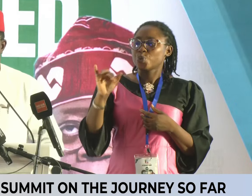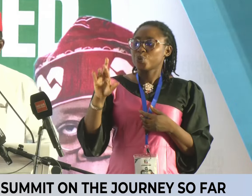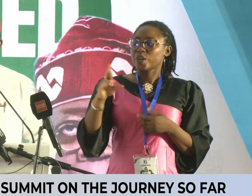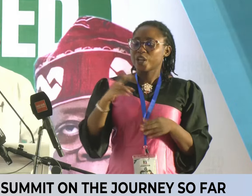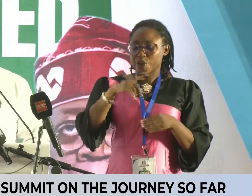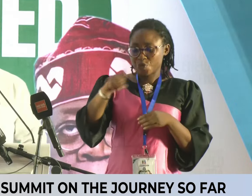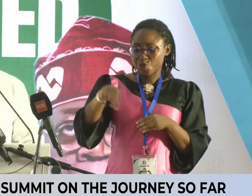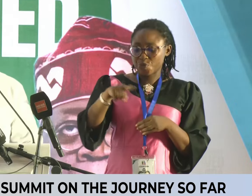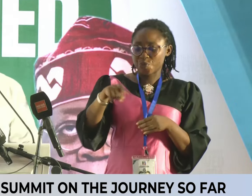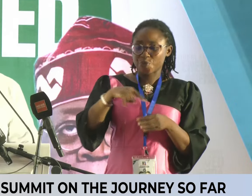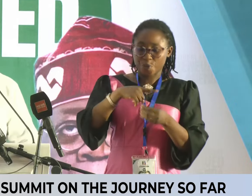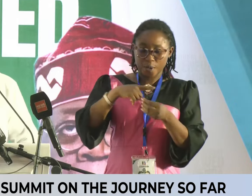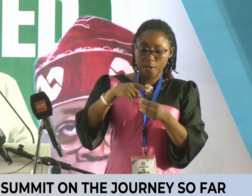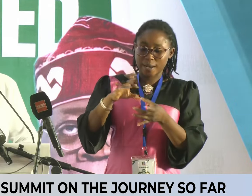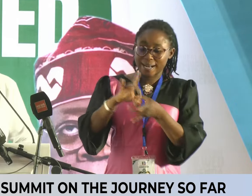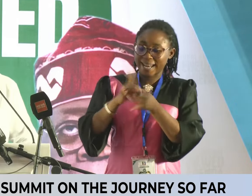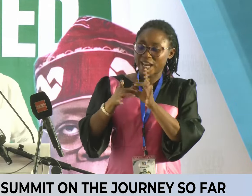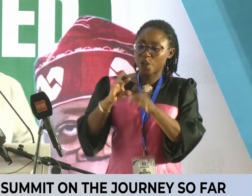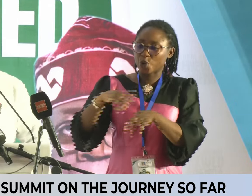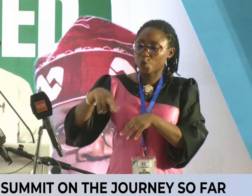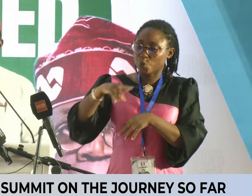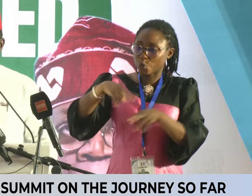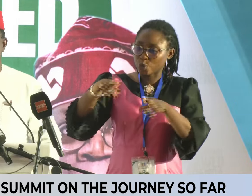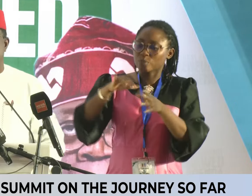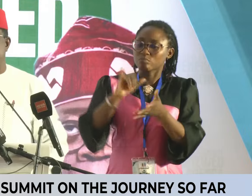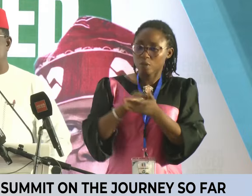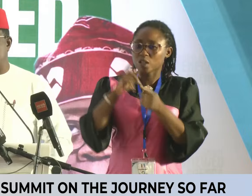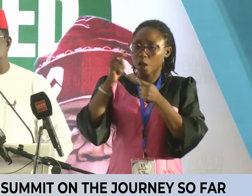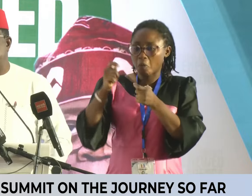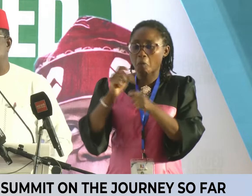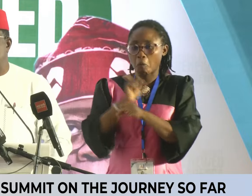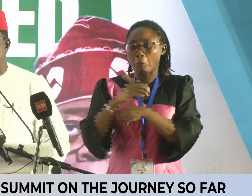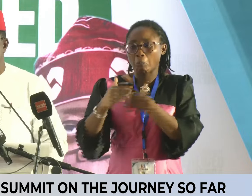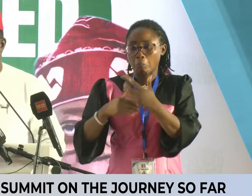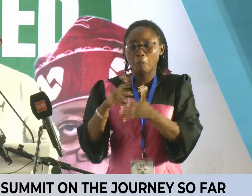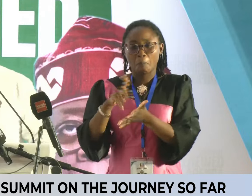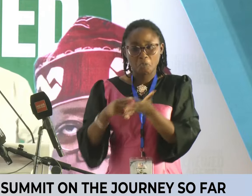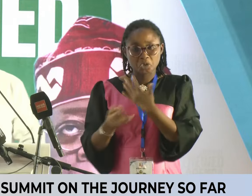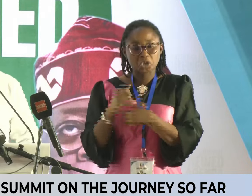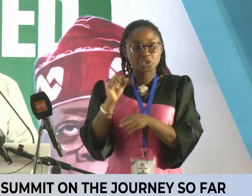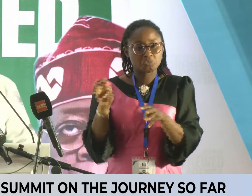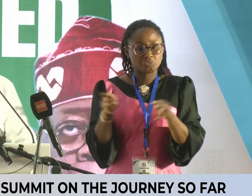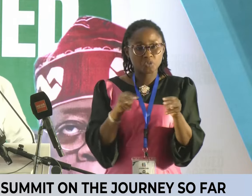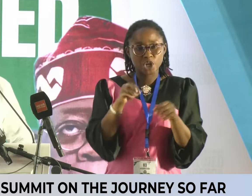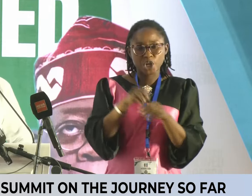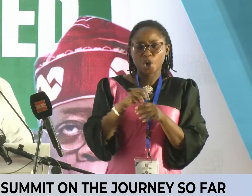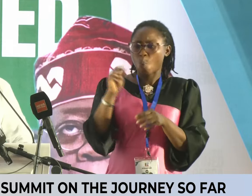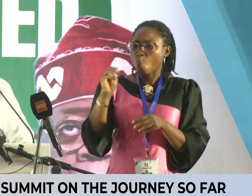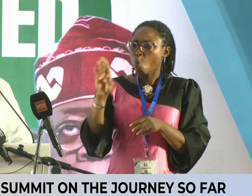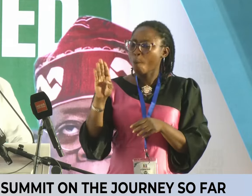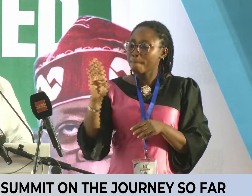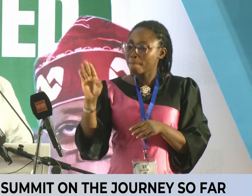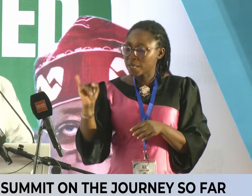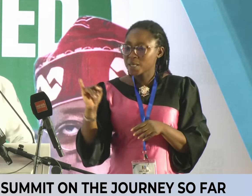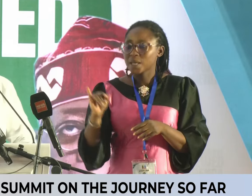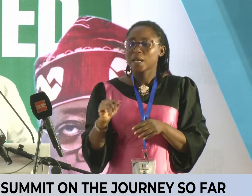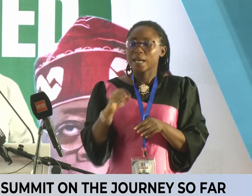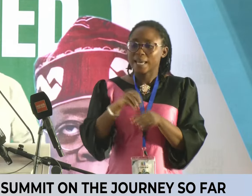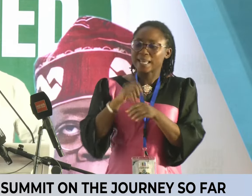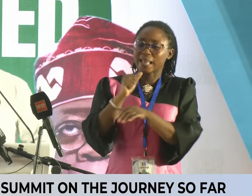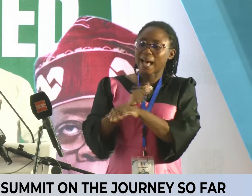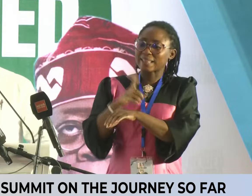Road. That's been awarded. Work is ongoing. We have the project in Mubi. We have the project in Adamawa